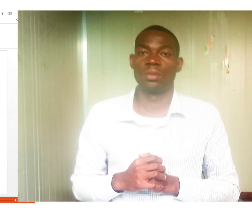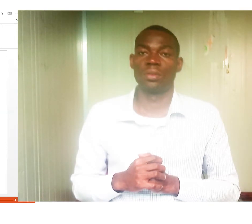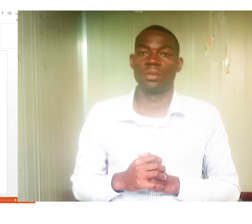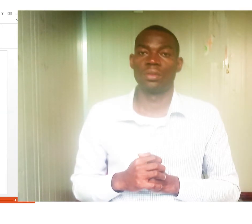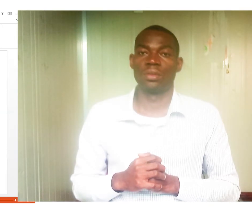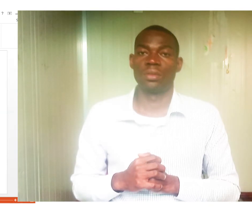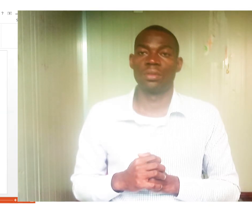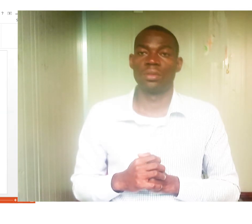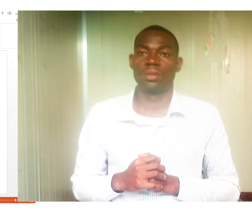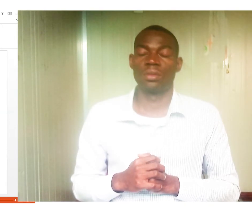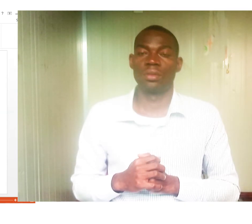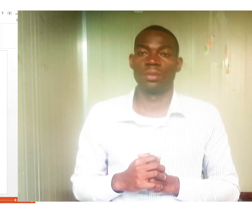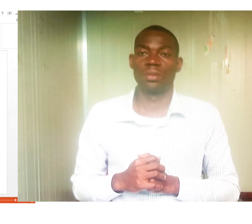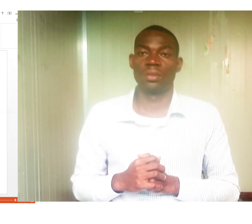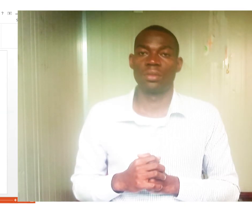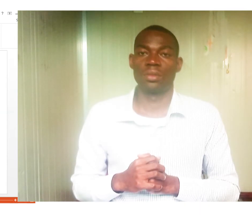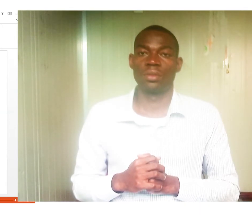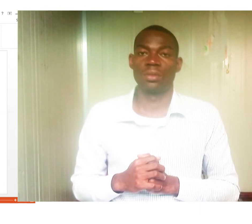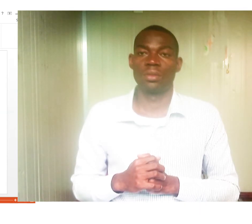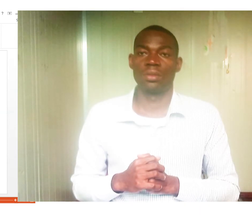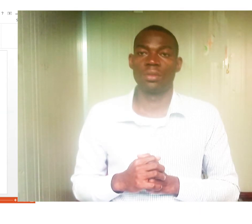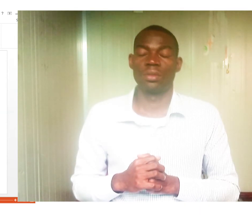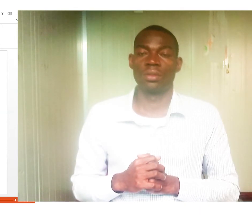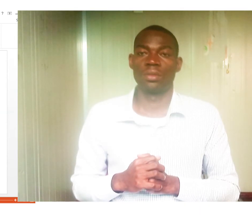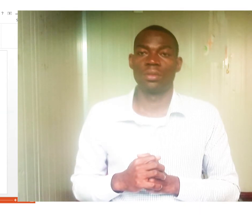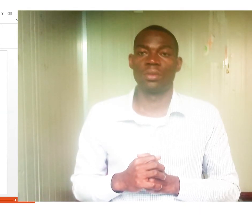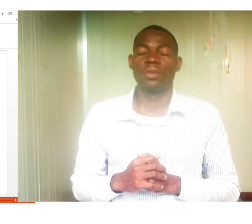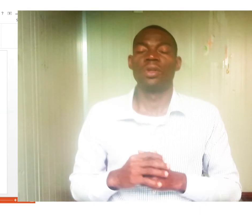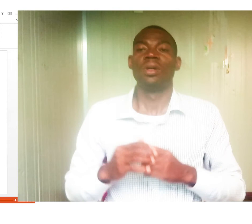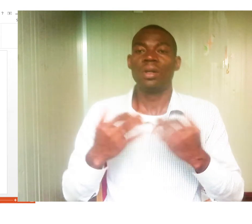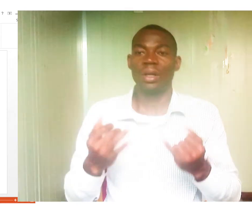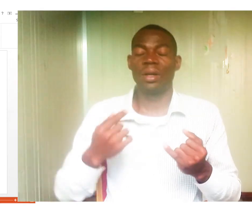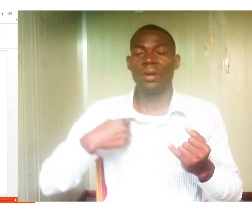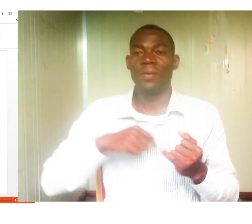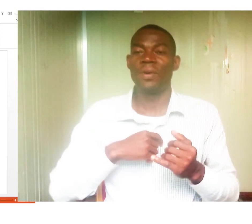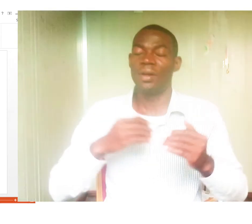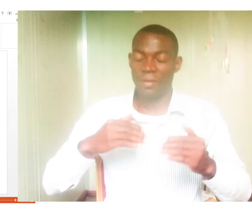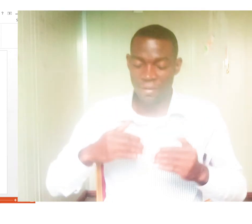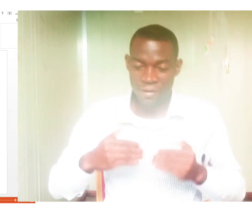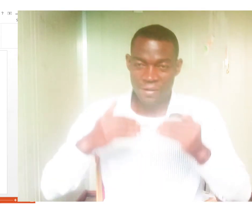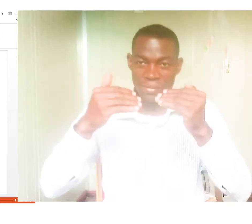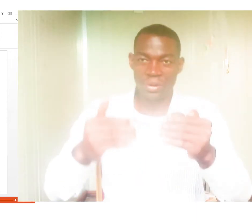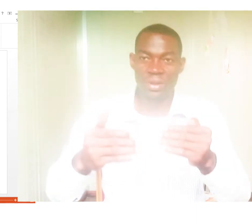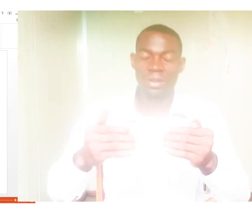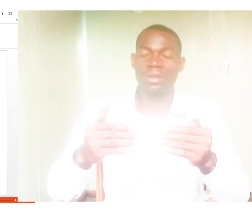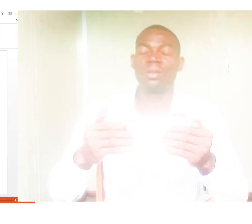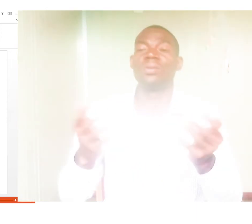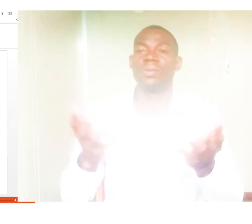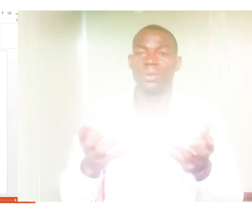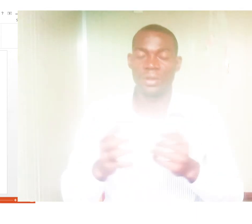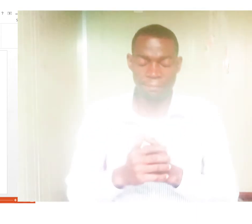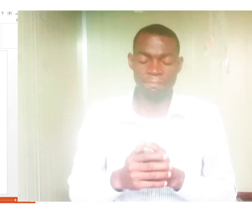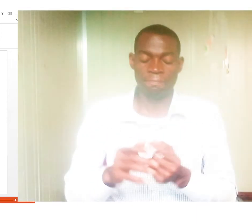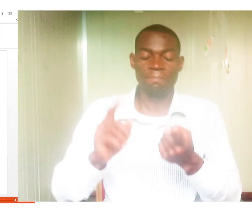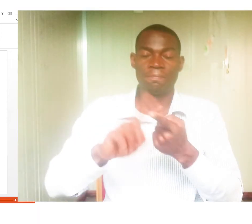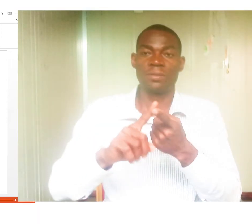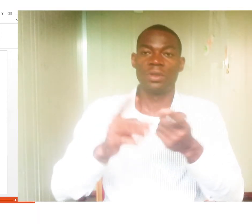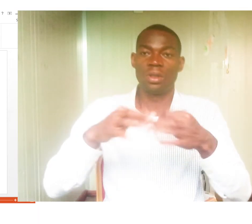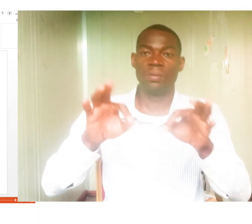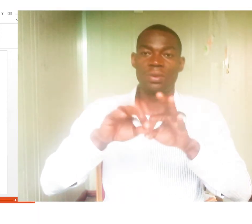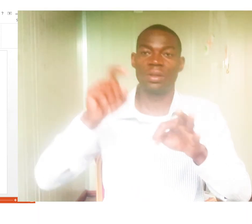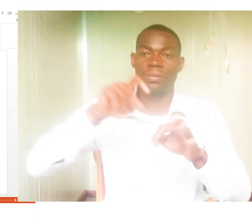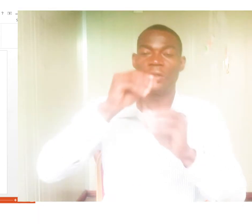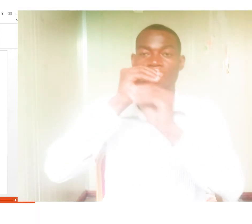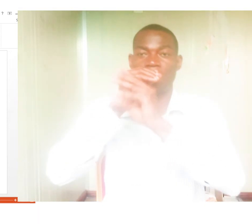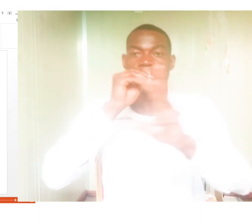What is the way, our way forward? There is a need to conduct massive awareness campaign on